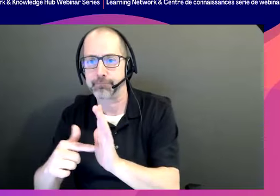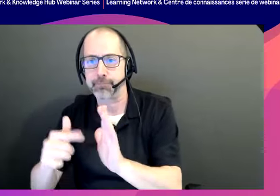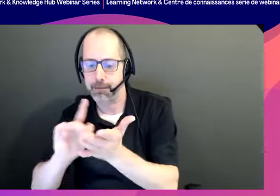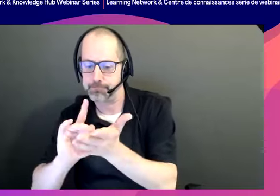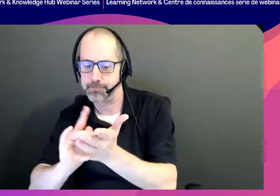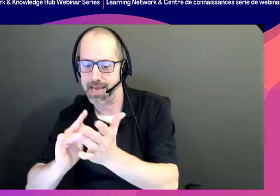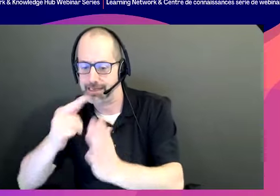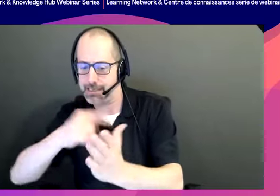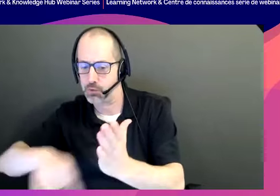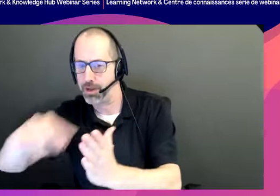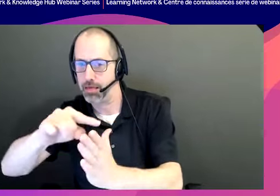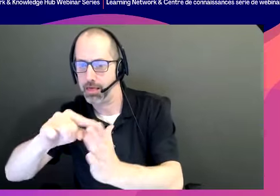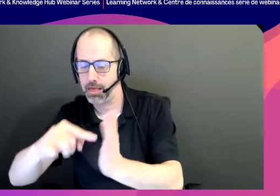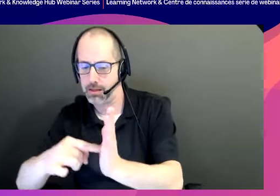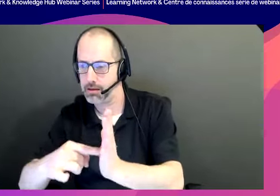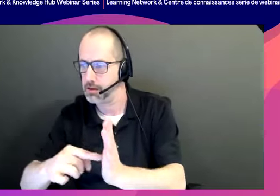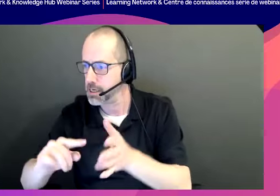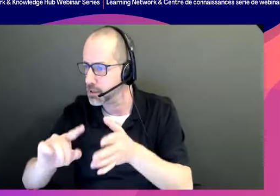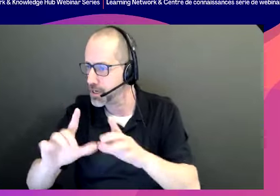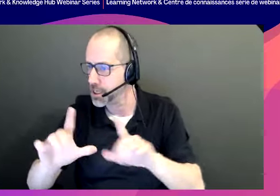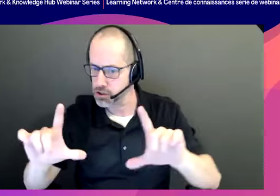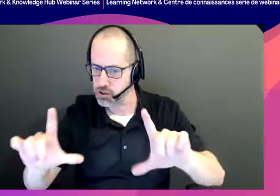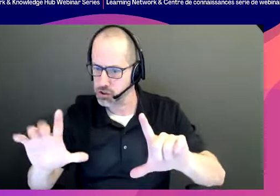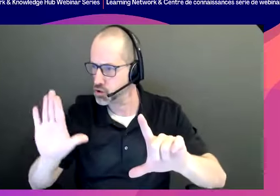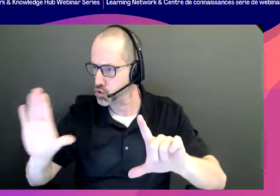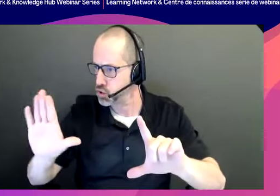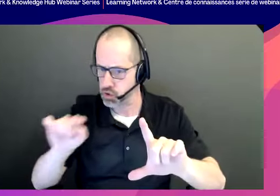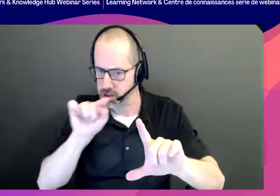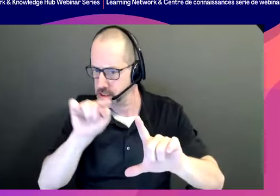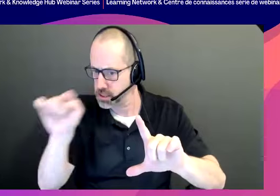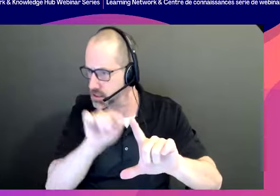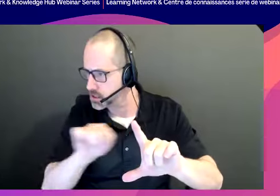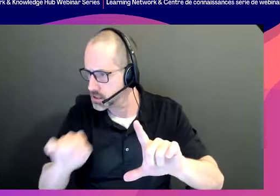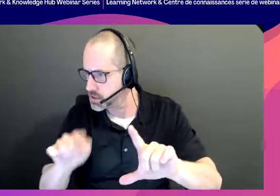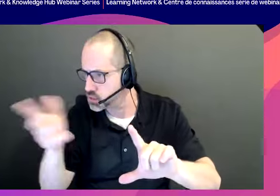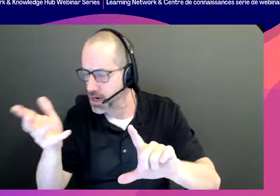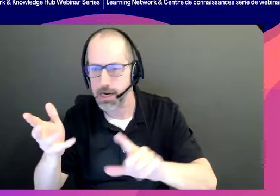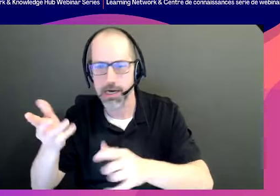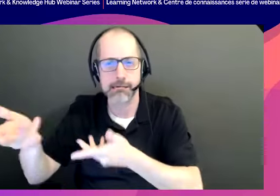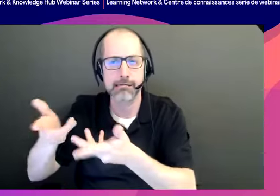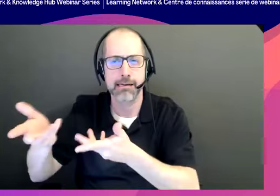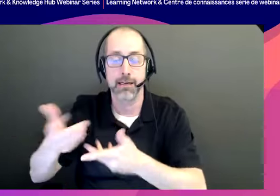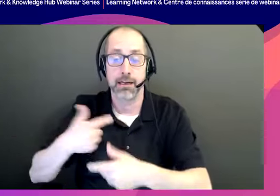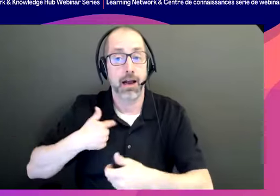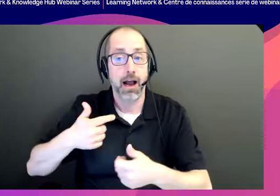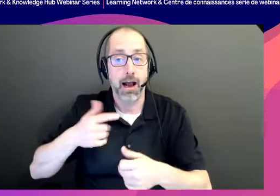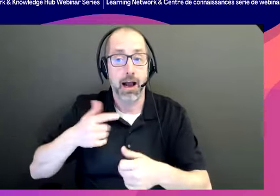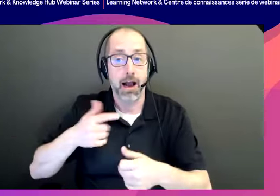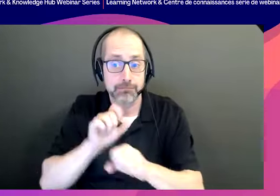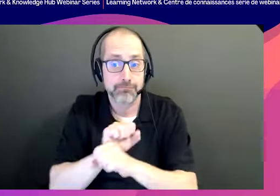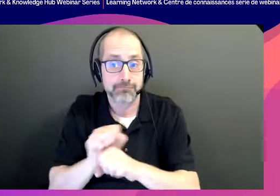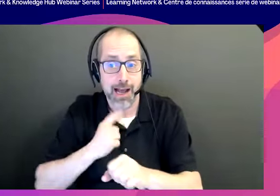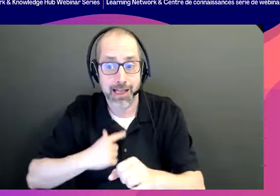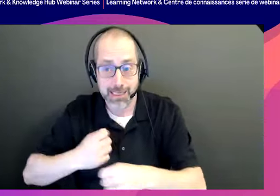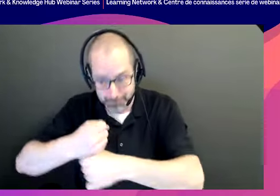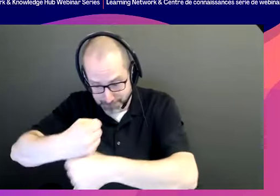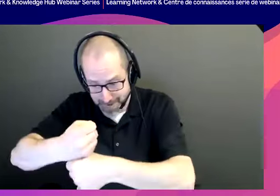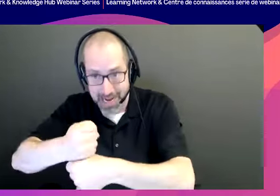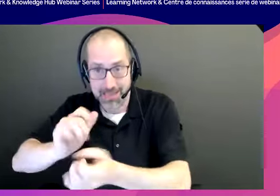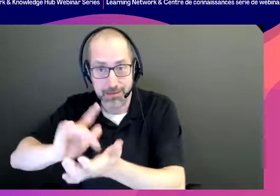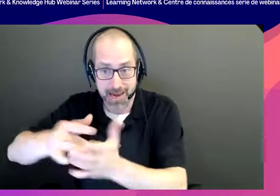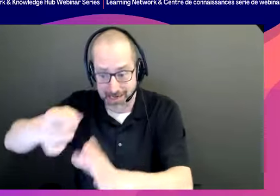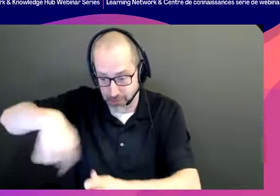where you're at in your medicine wheel. And I actually like to create the medicine wheel itself so we can see